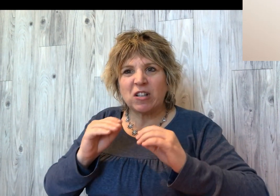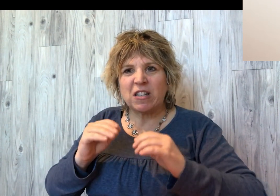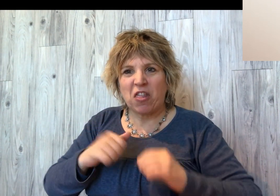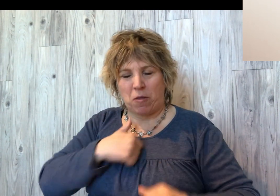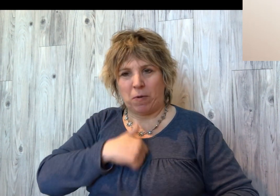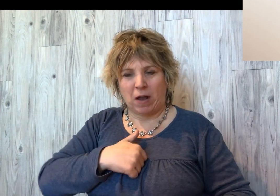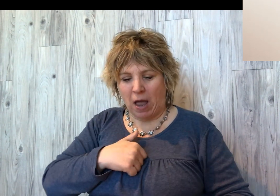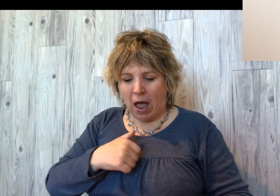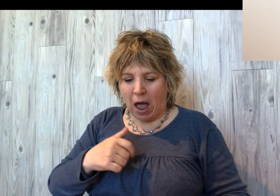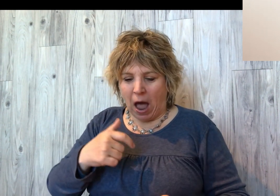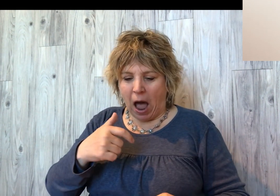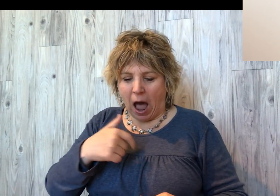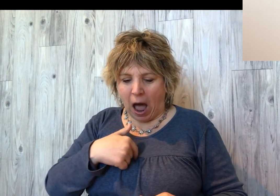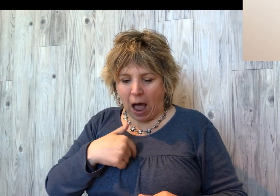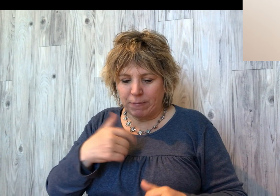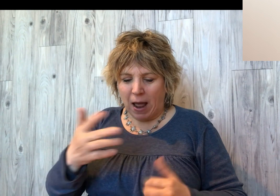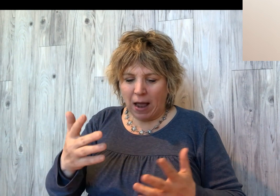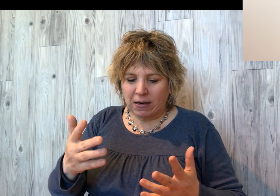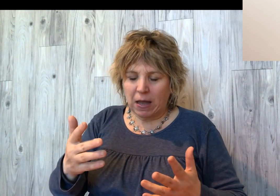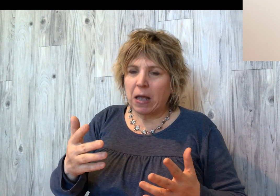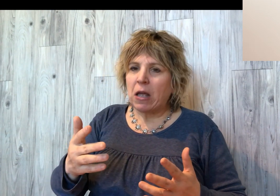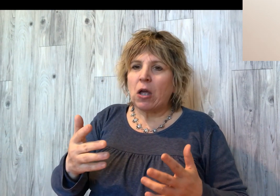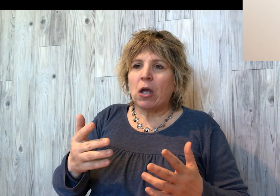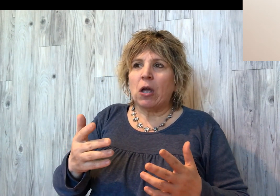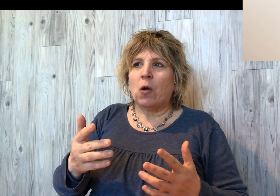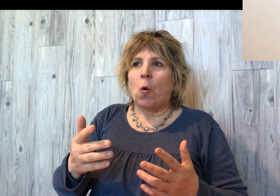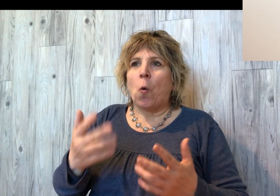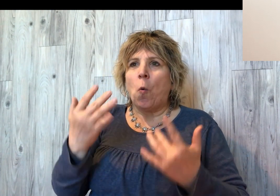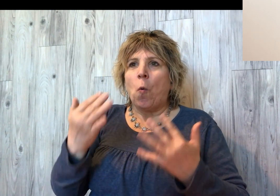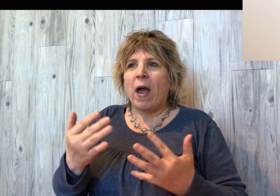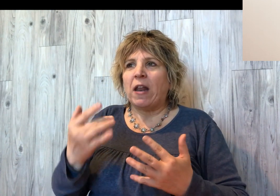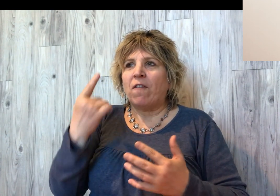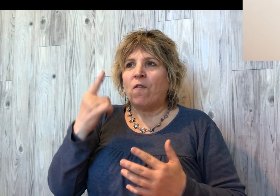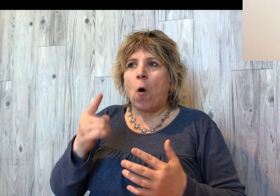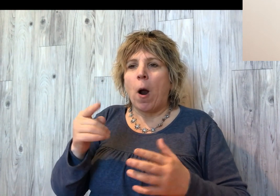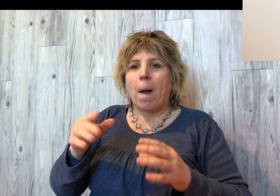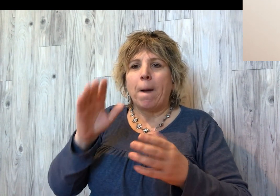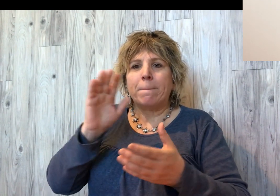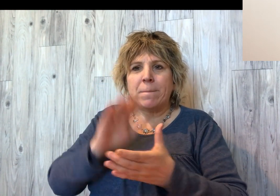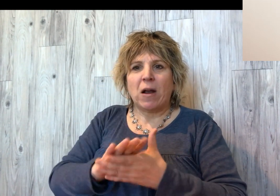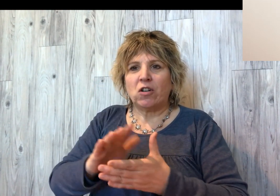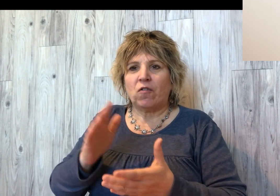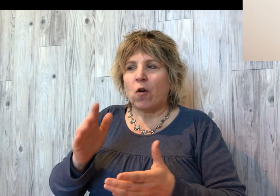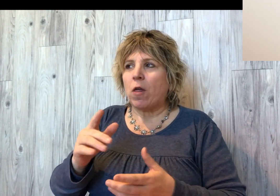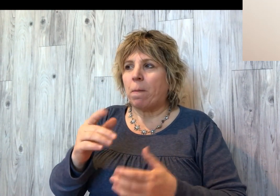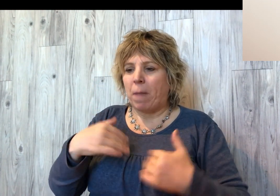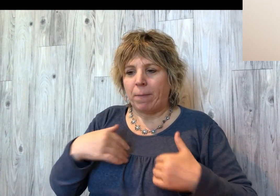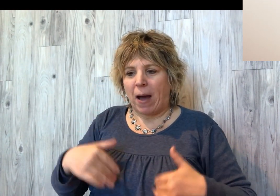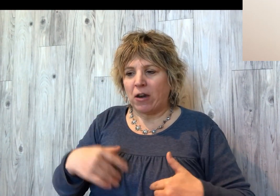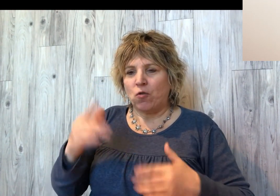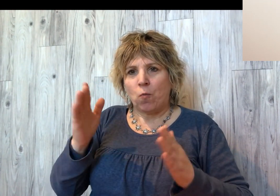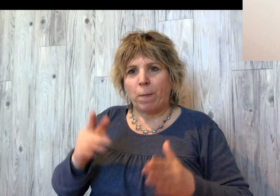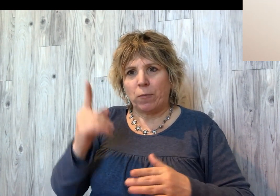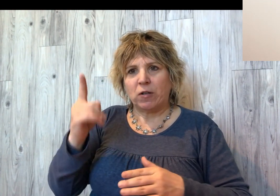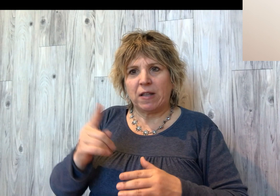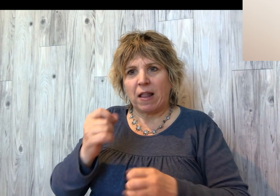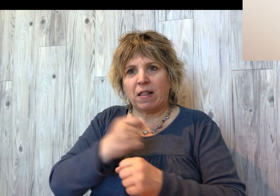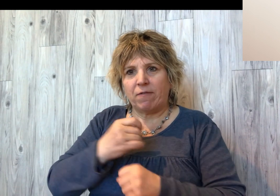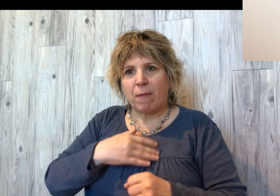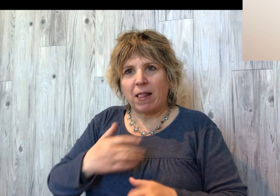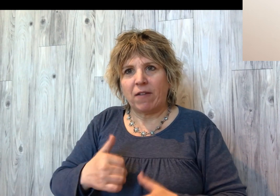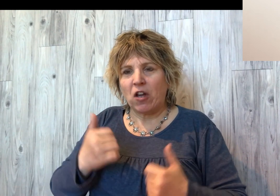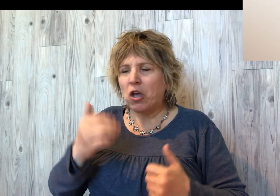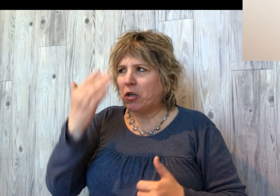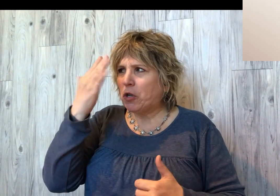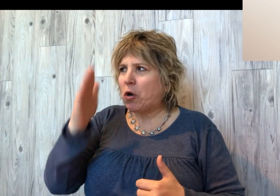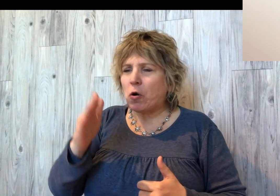not waiting till marriage to give your body to this one person that you want to live with and love the rest of your life.